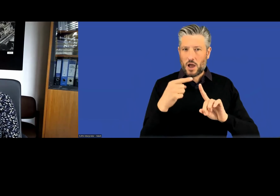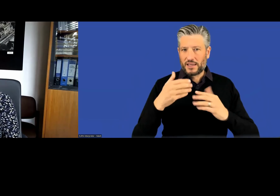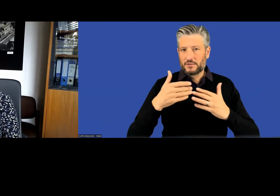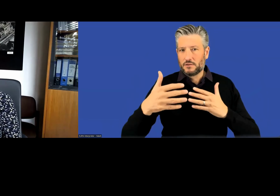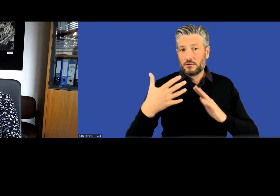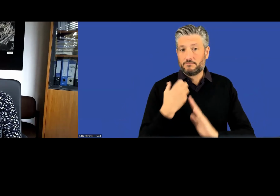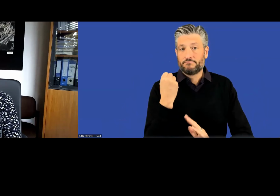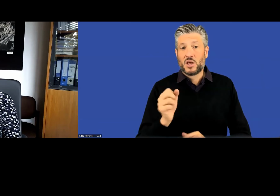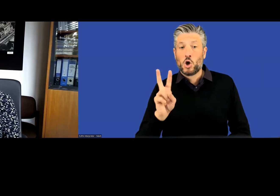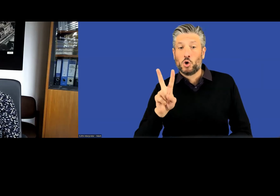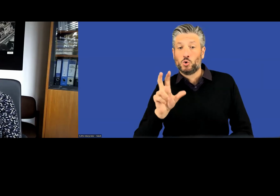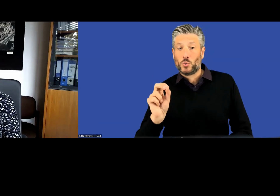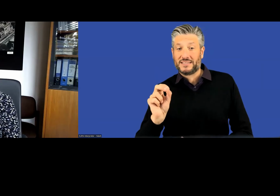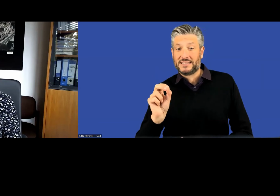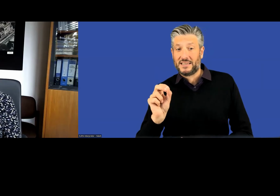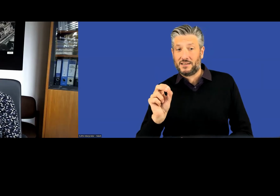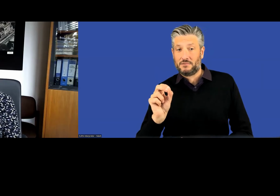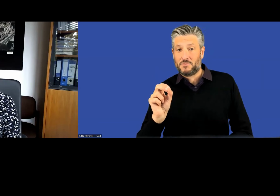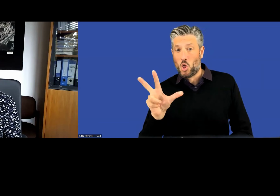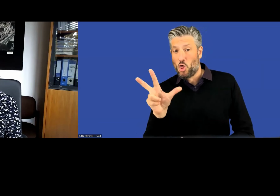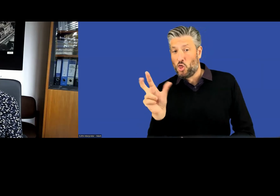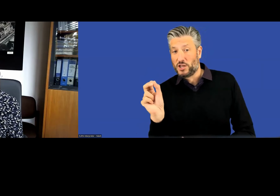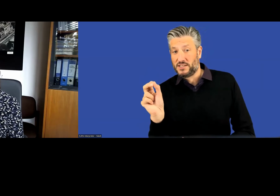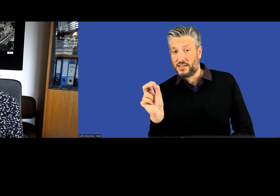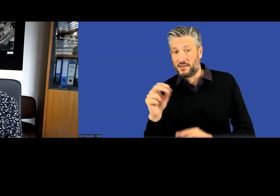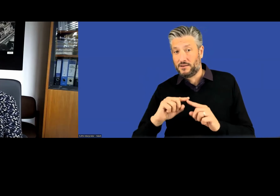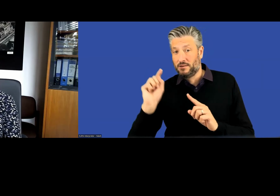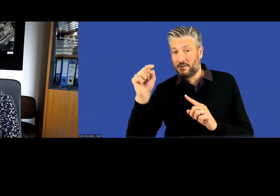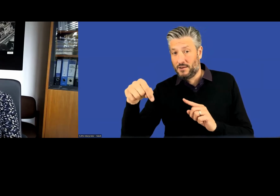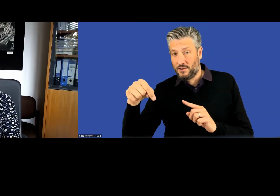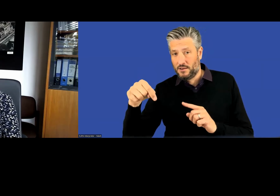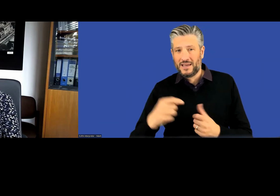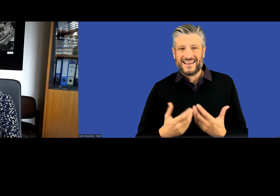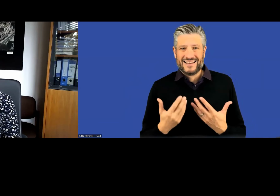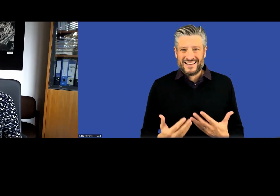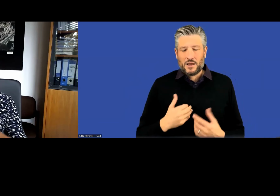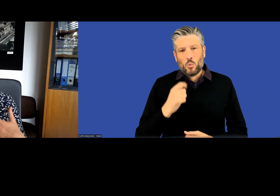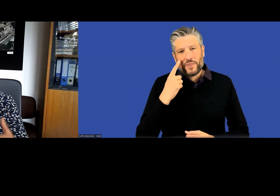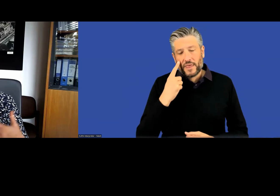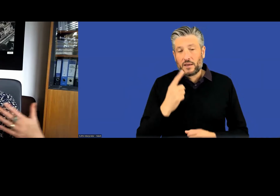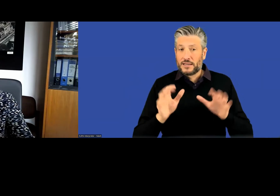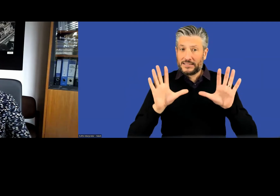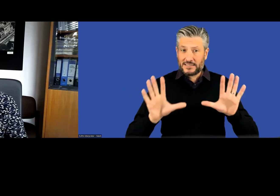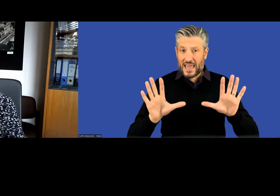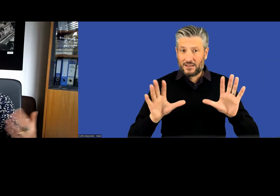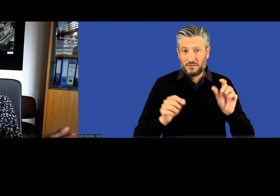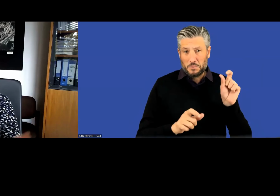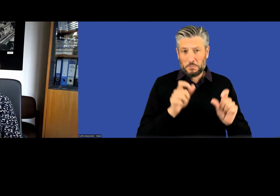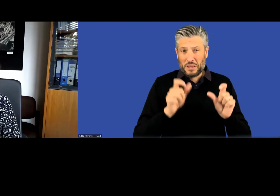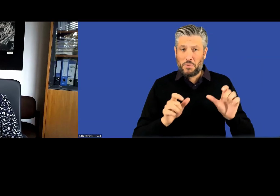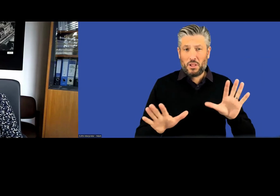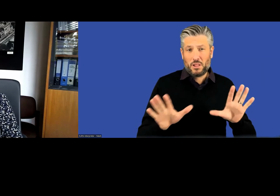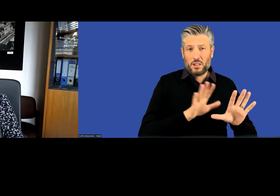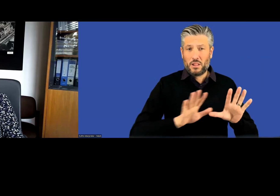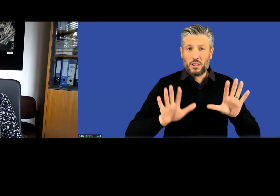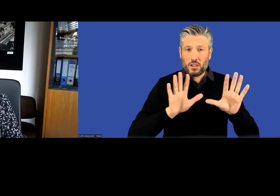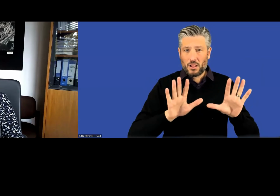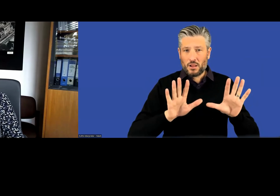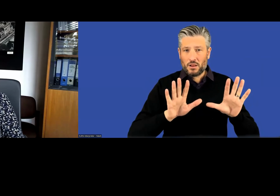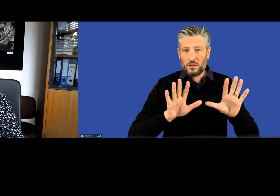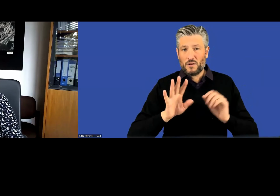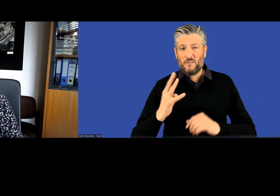2030. Currently, we reckon about 4 in 10 lack basic skills, so we aim to go from 60% to around